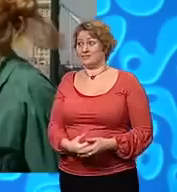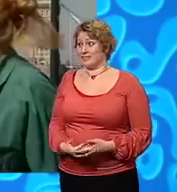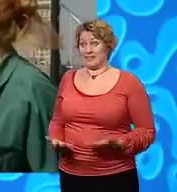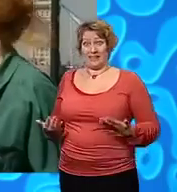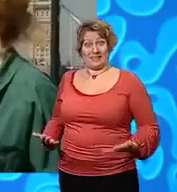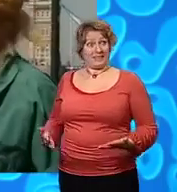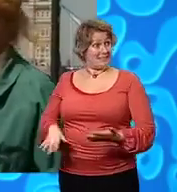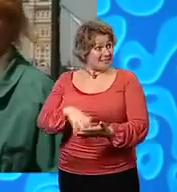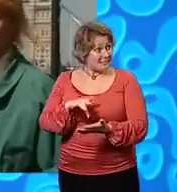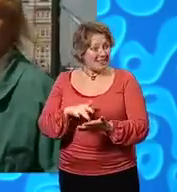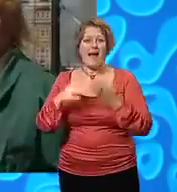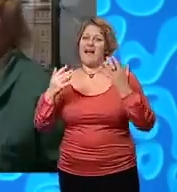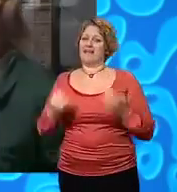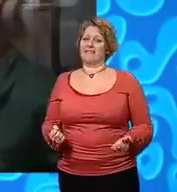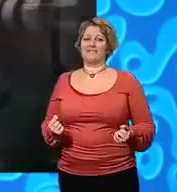Even here in the city.